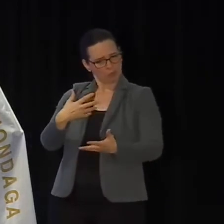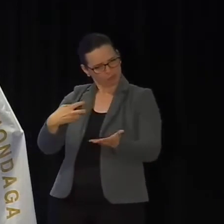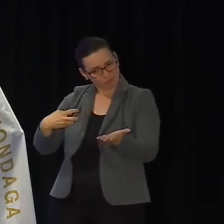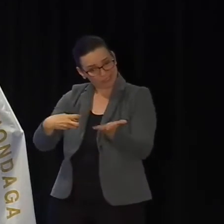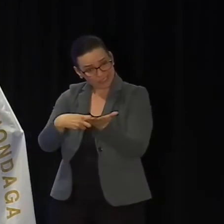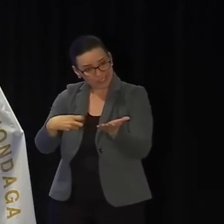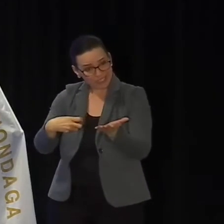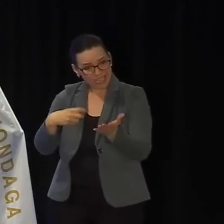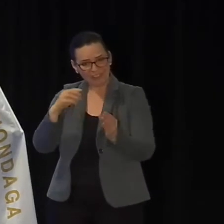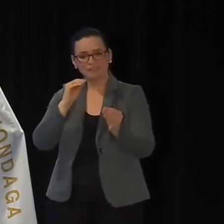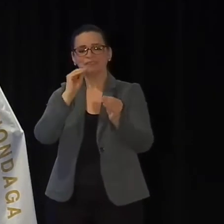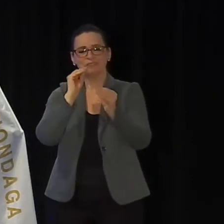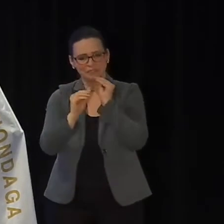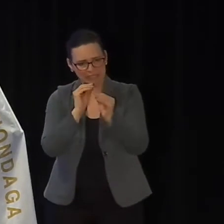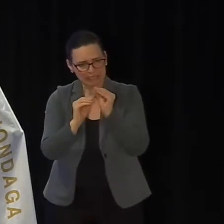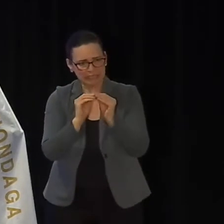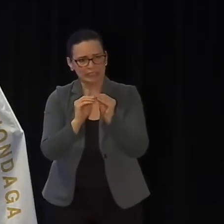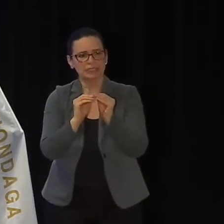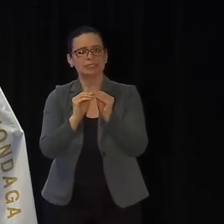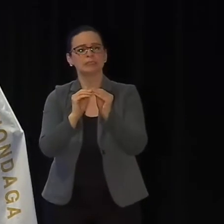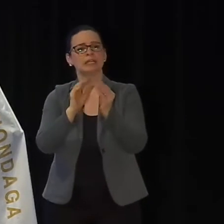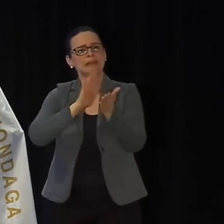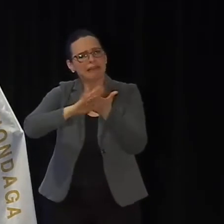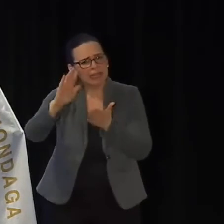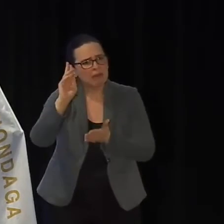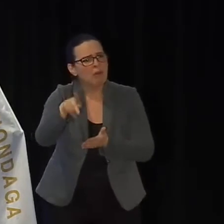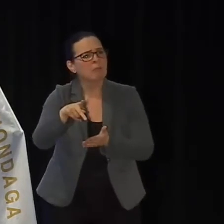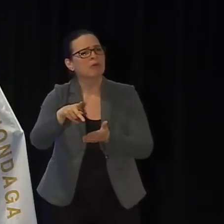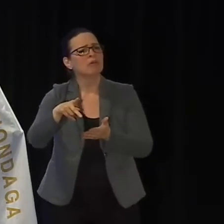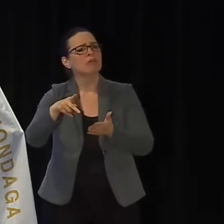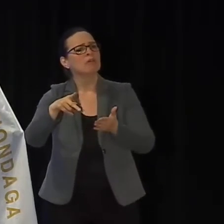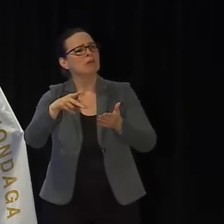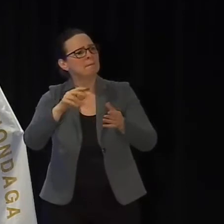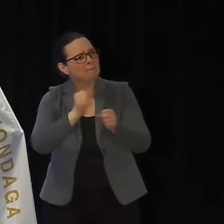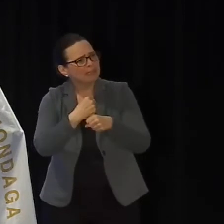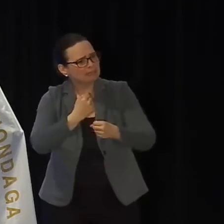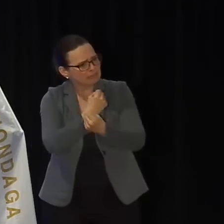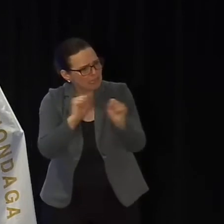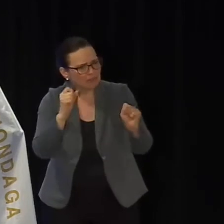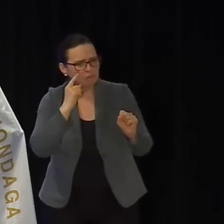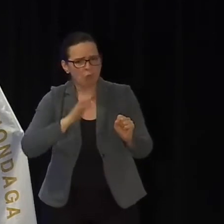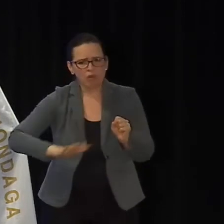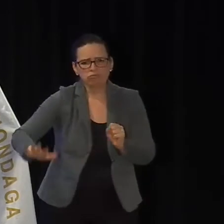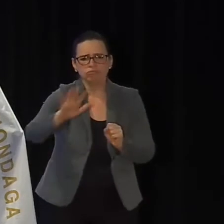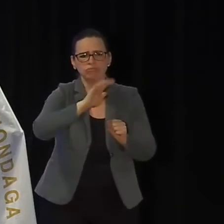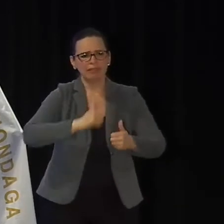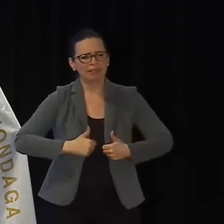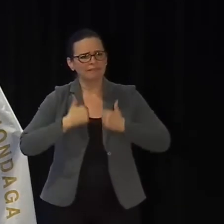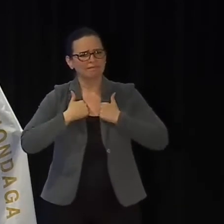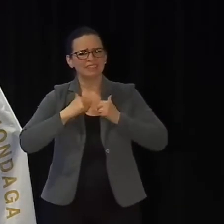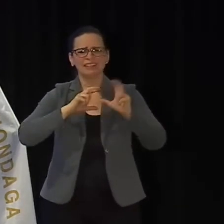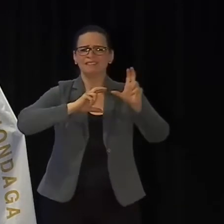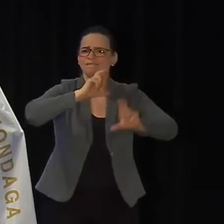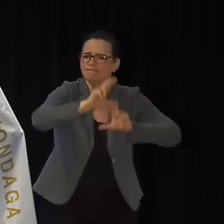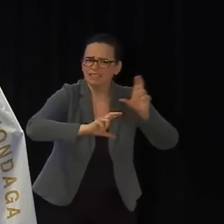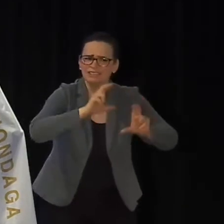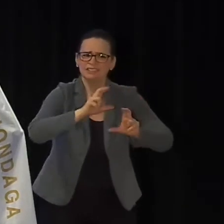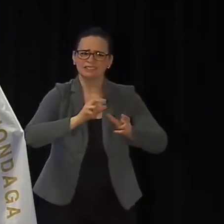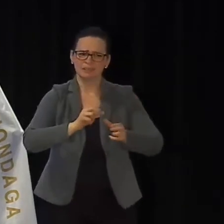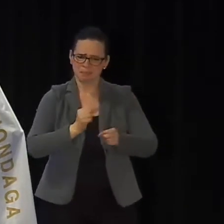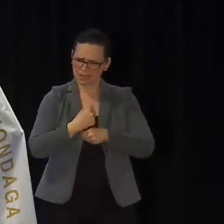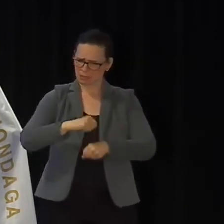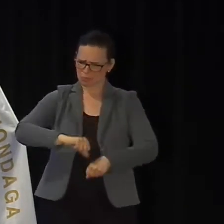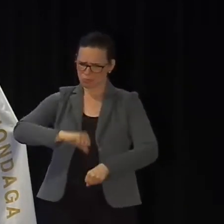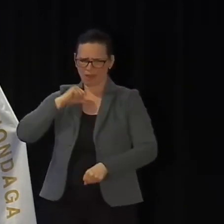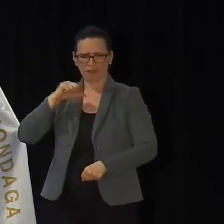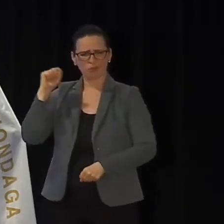fixable, and the management needs to fix them. It's about investing money in taking pride in